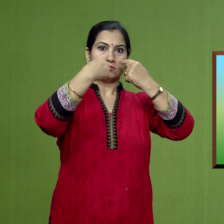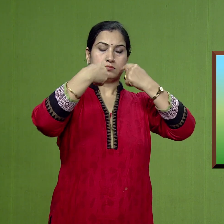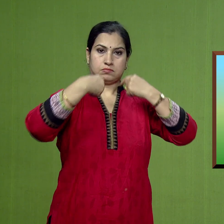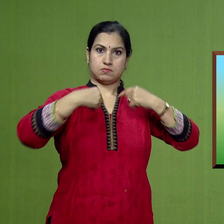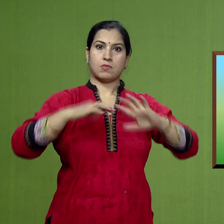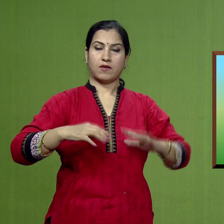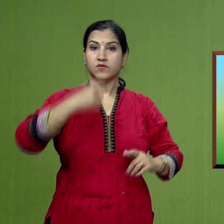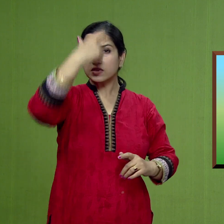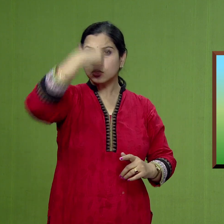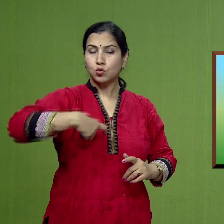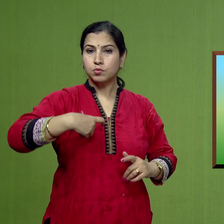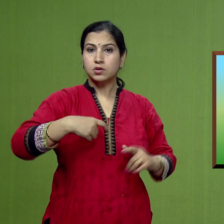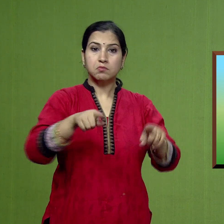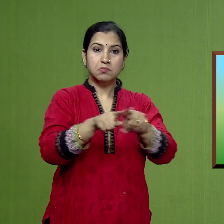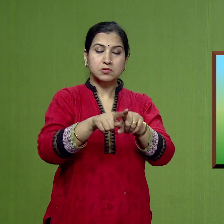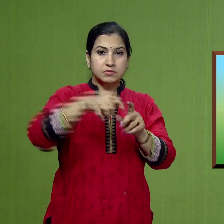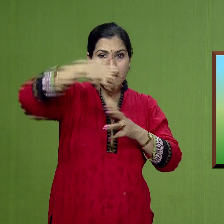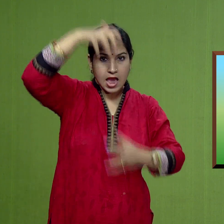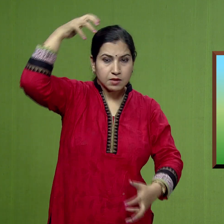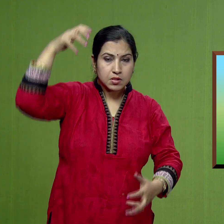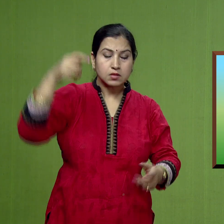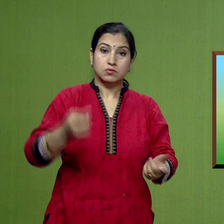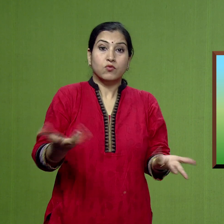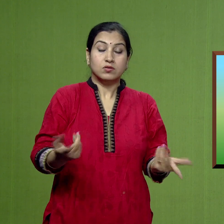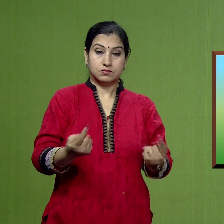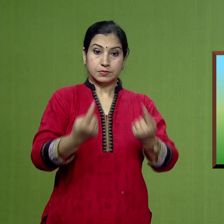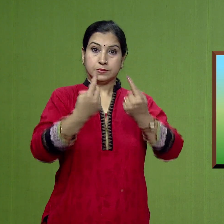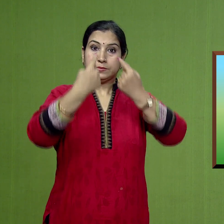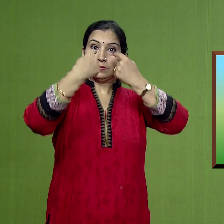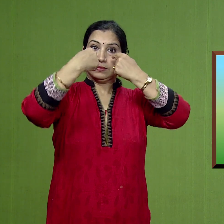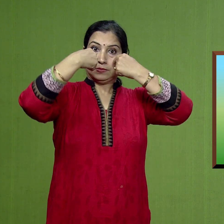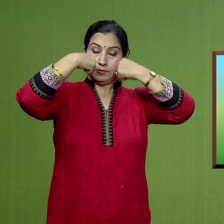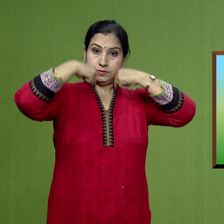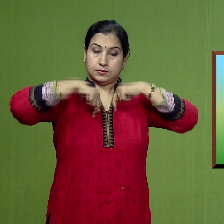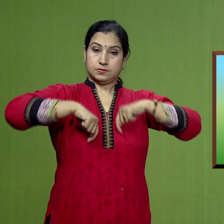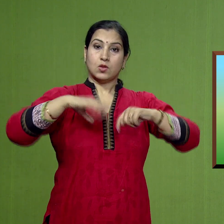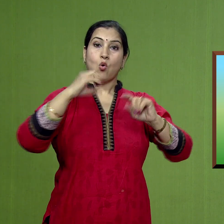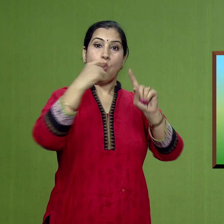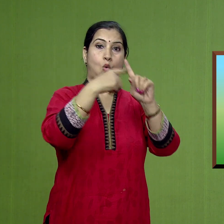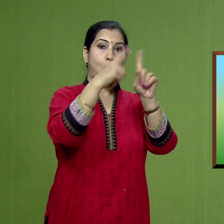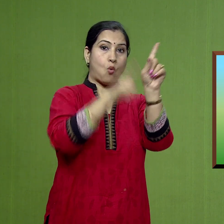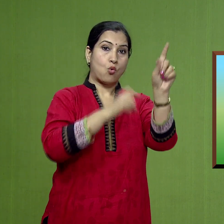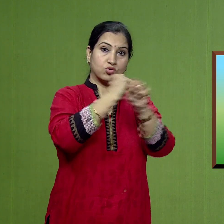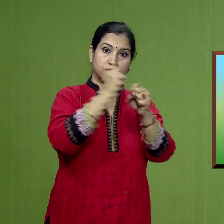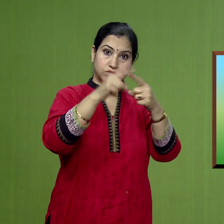Human beings and animals breathe in oxygen and breathe out carbon dioxide.